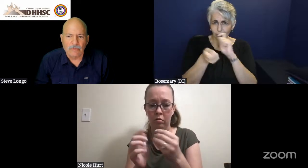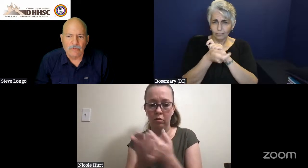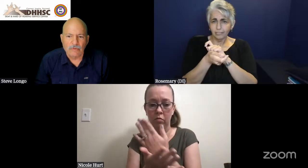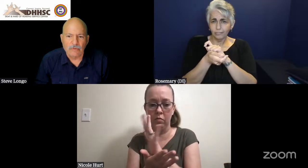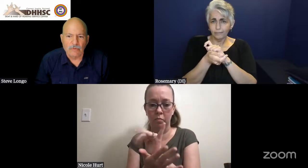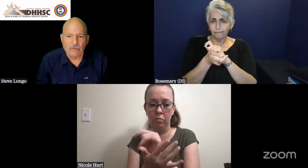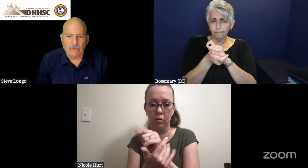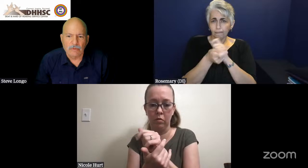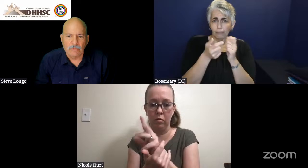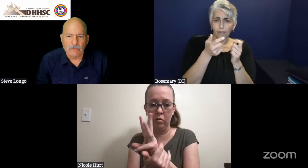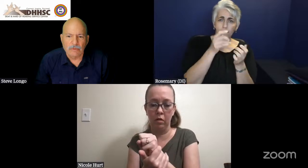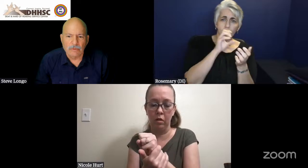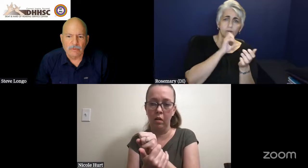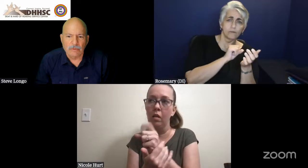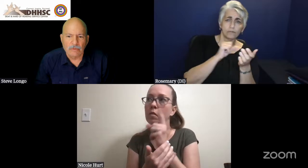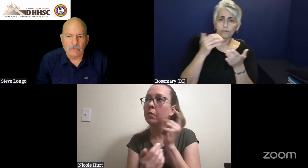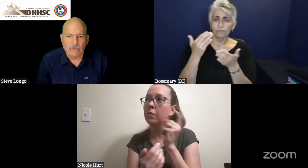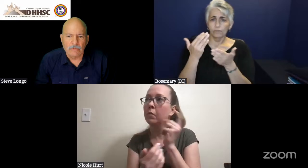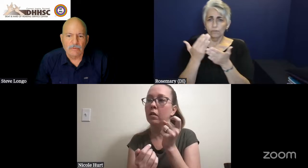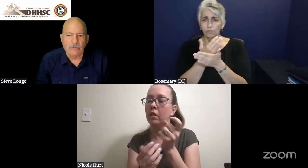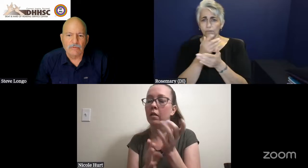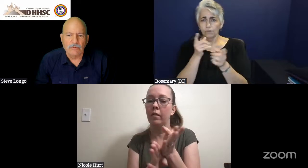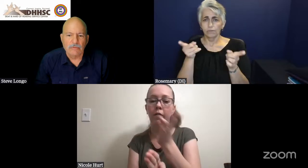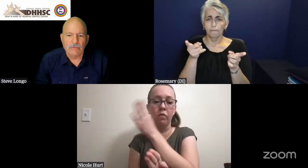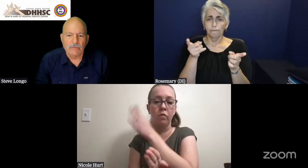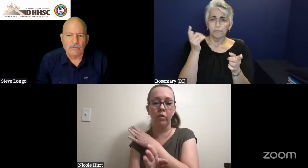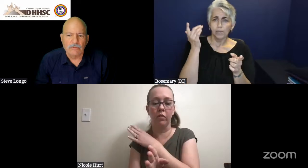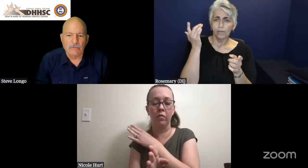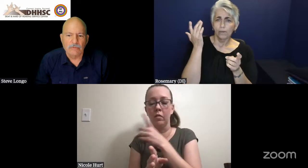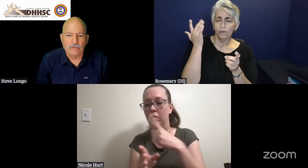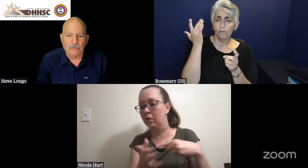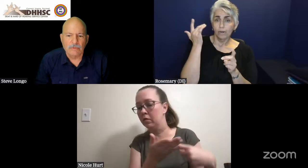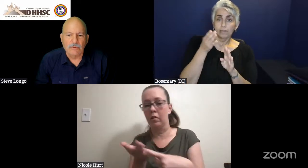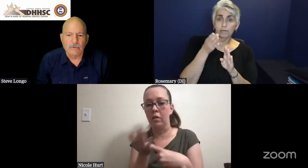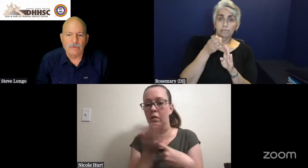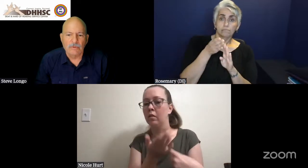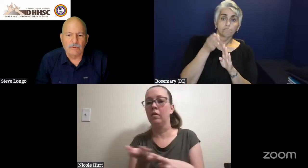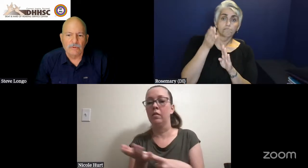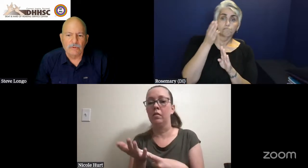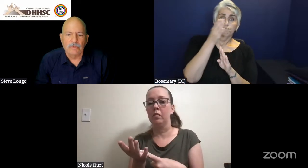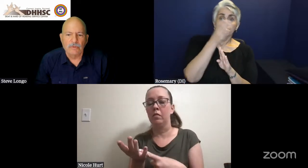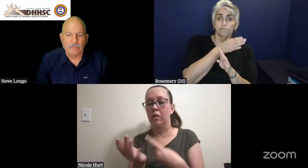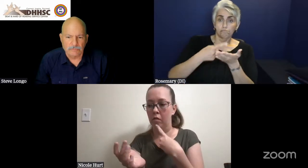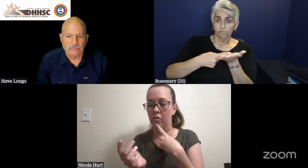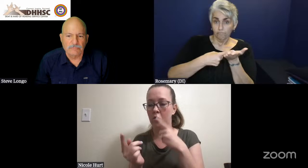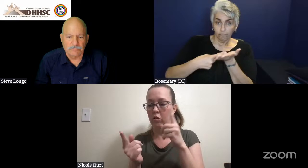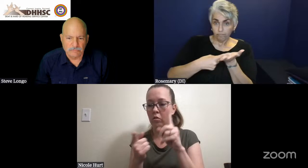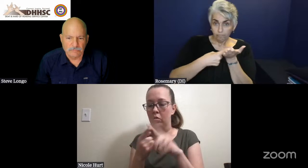explain precisely why that change from the old to the new came about?